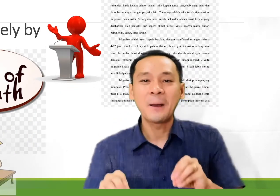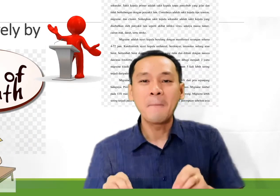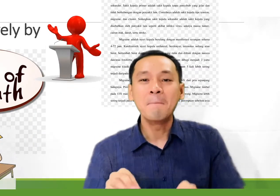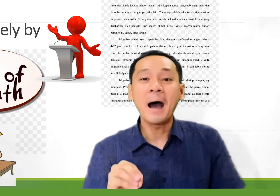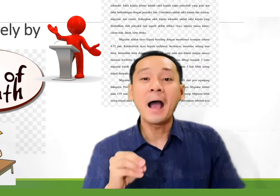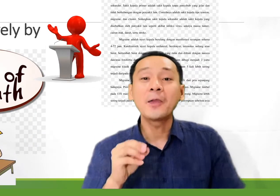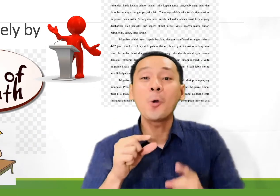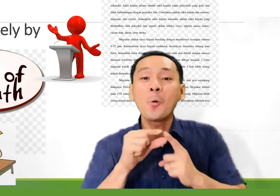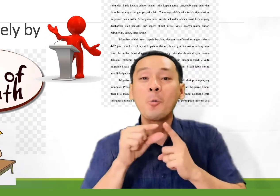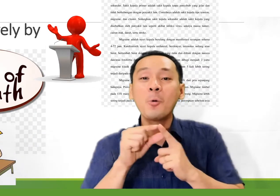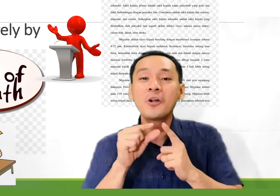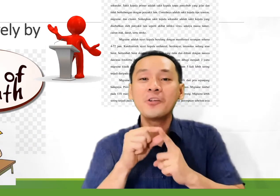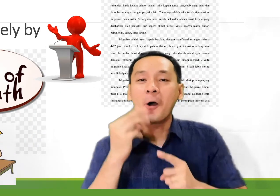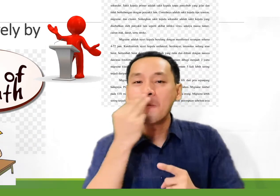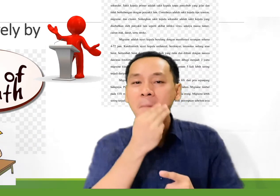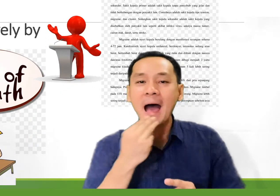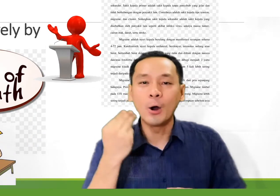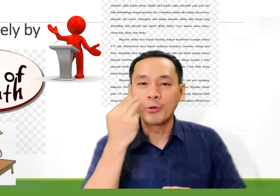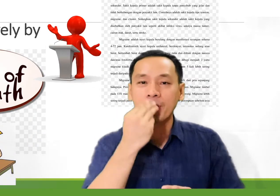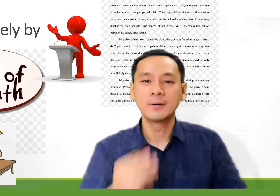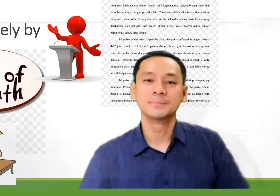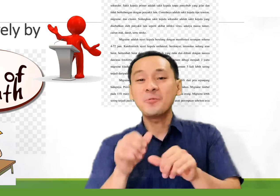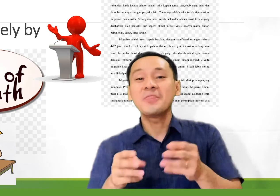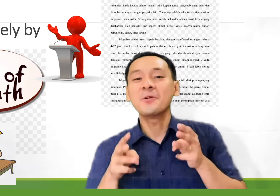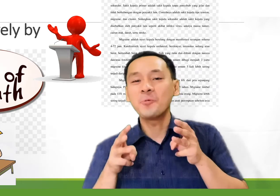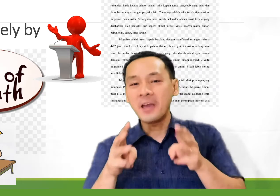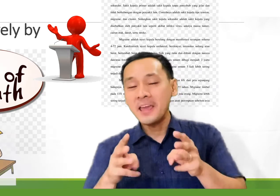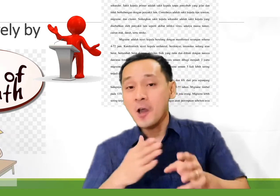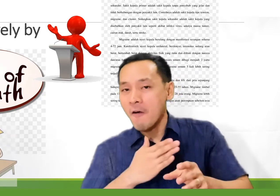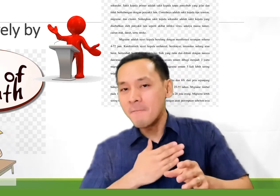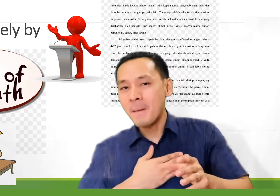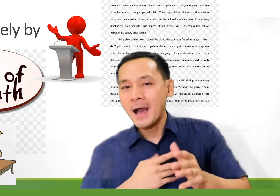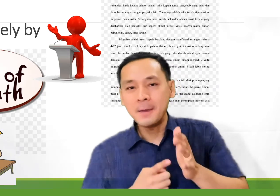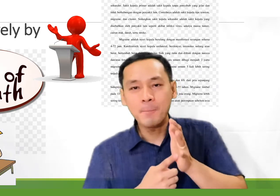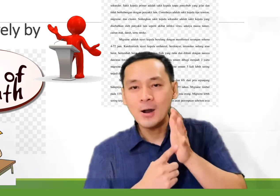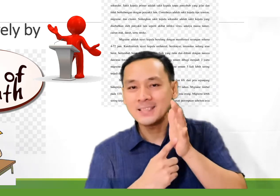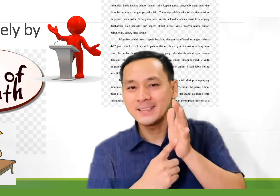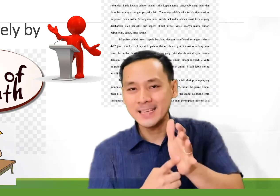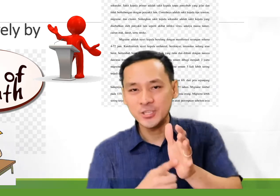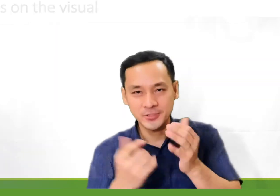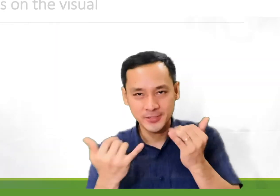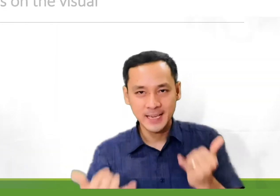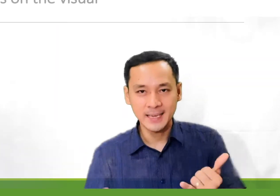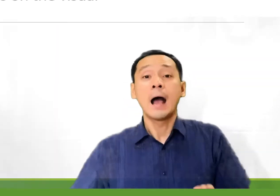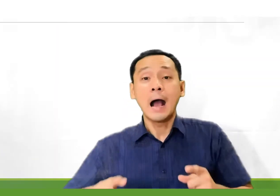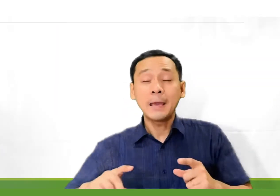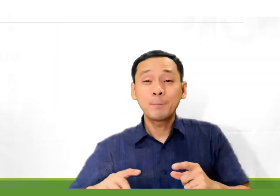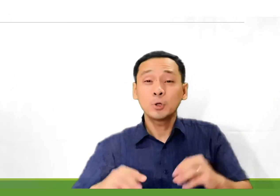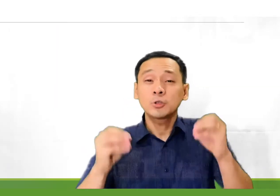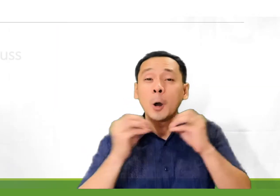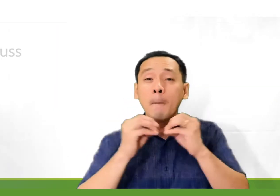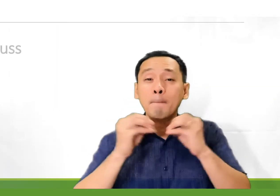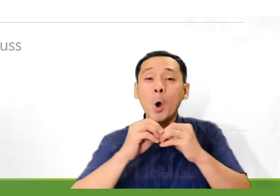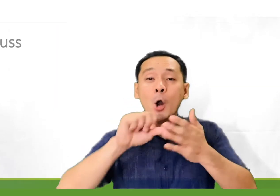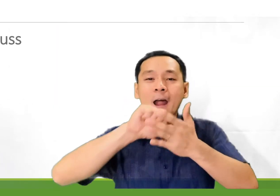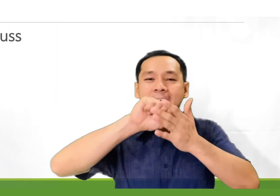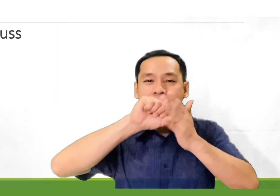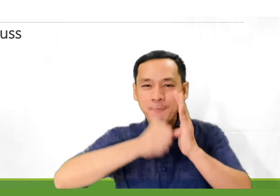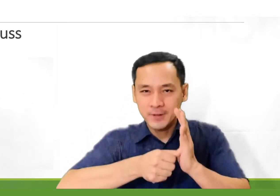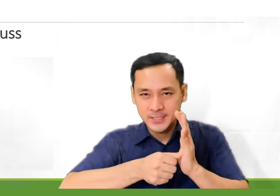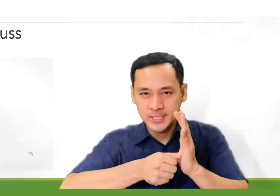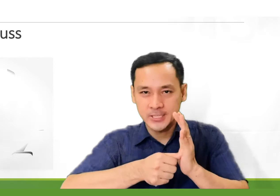exclusively by word of mouth. With the way of my presentation today, I put